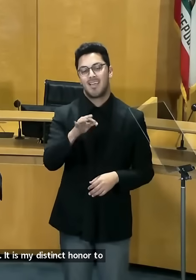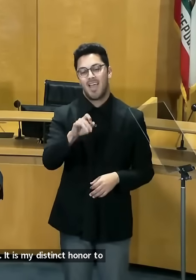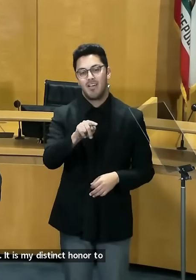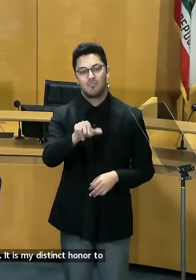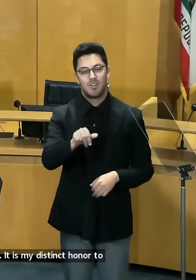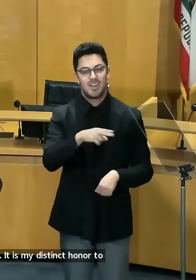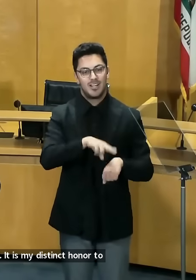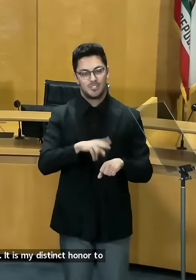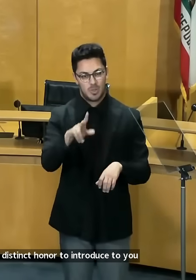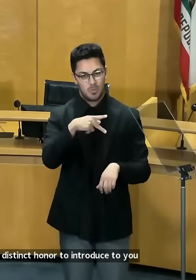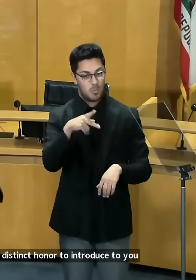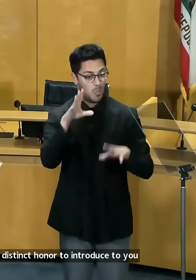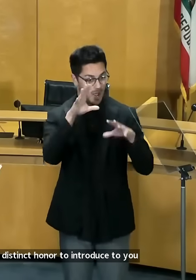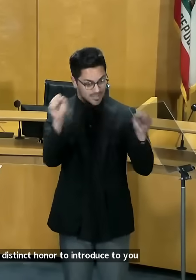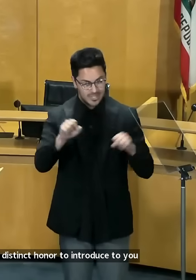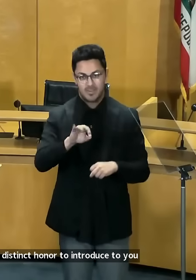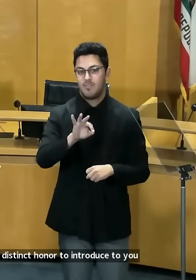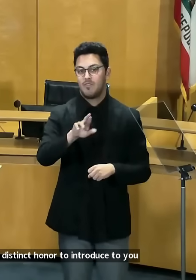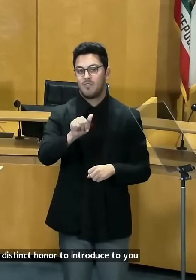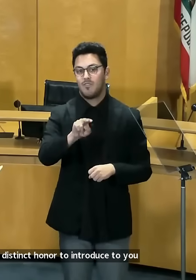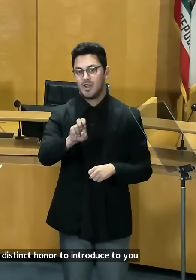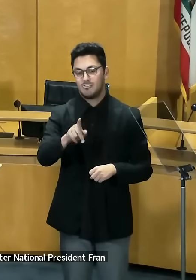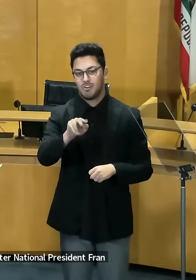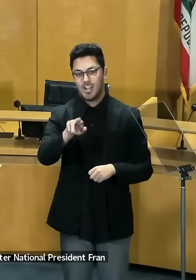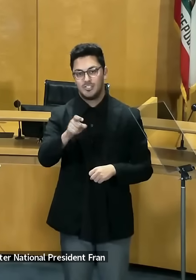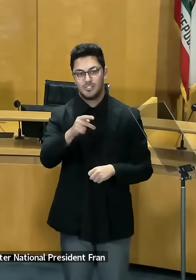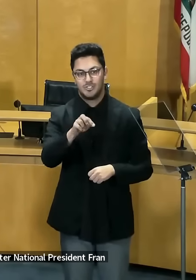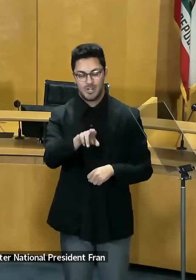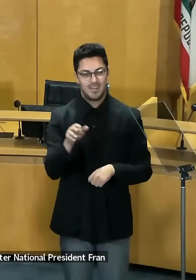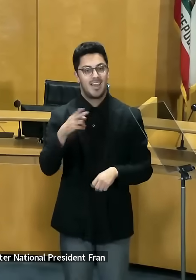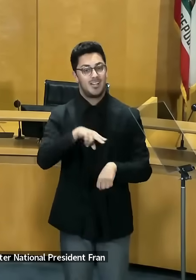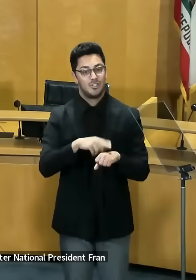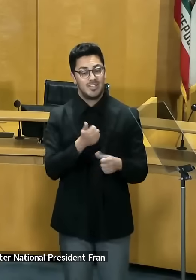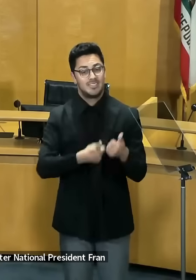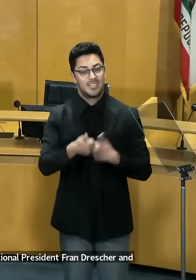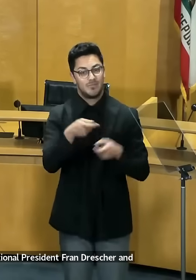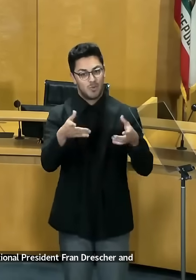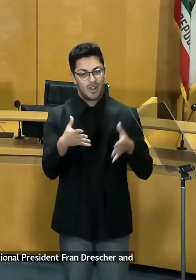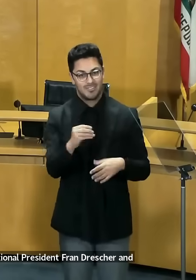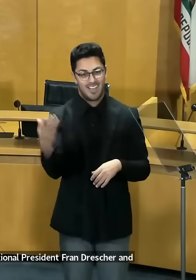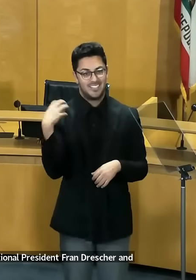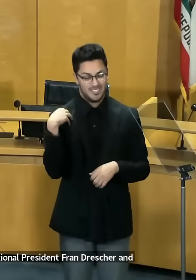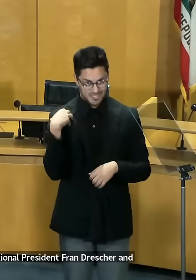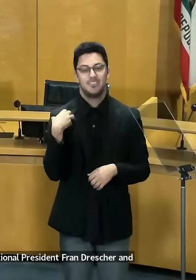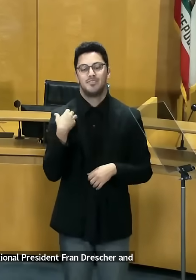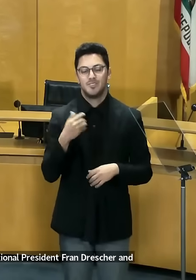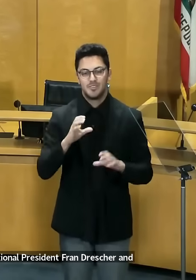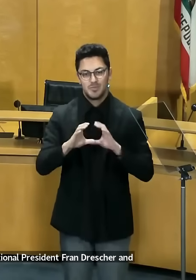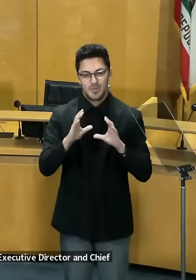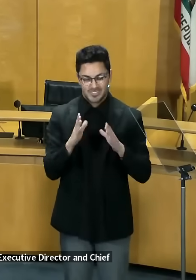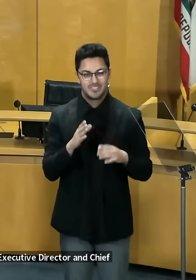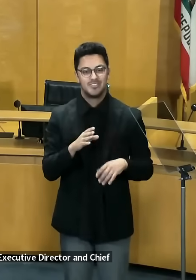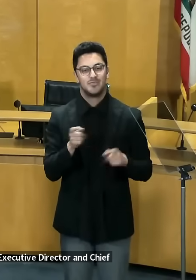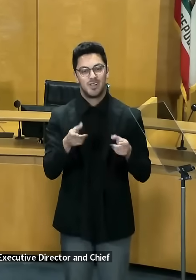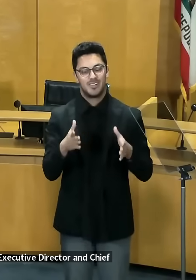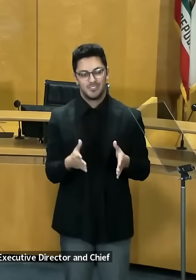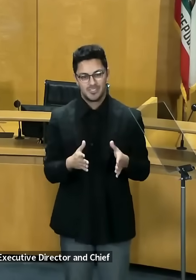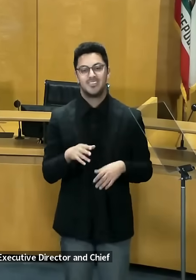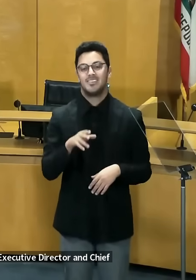National President Fran Drescher and National Executive Director and Chief Negotiator Duncan Crabtree-Ireland.